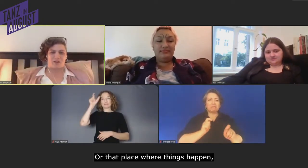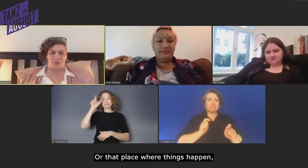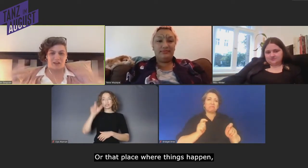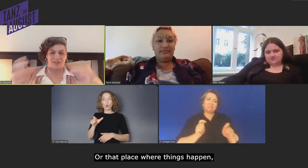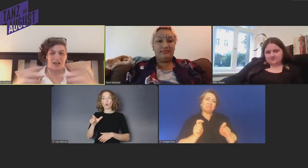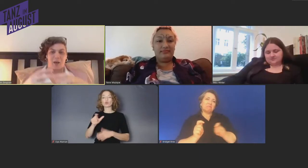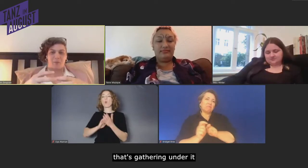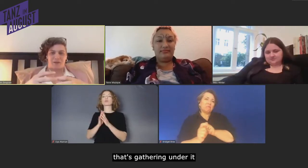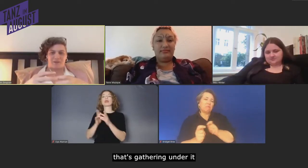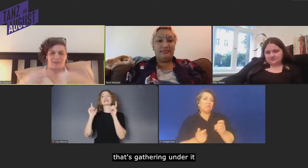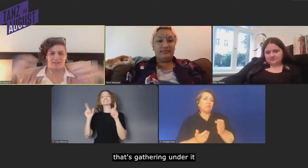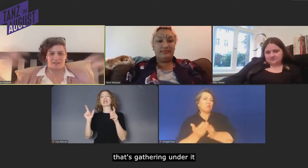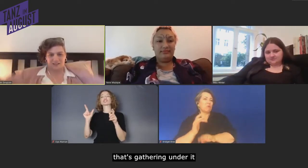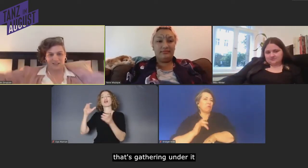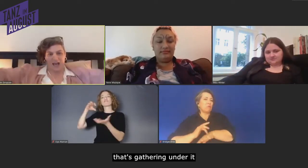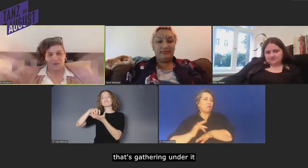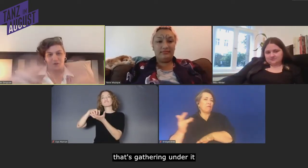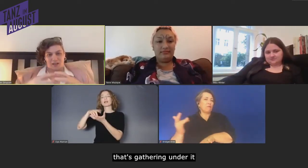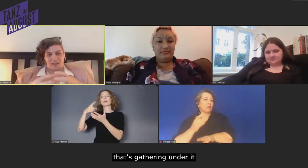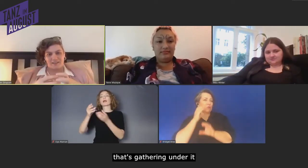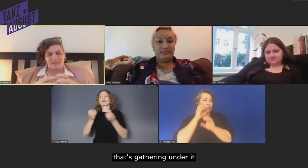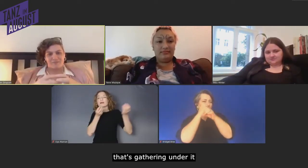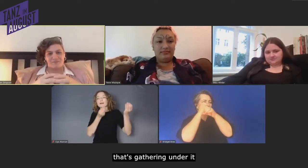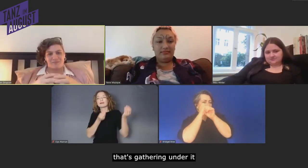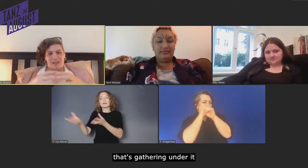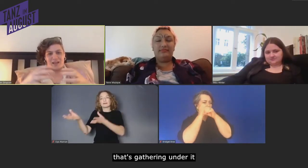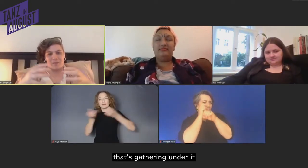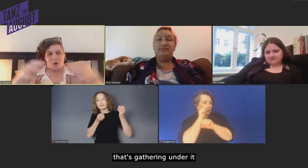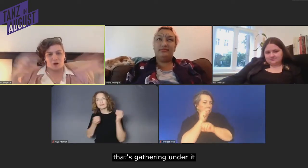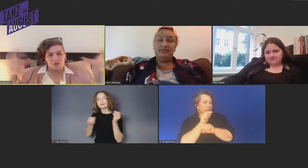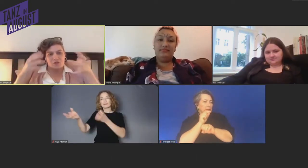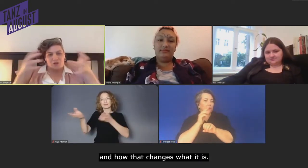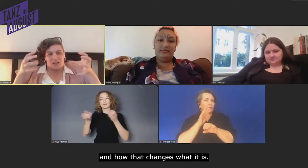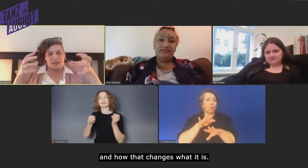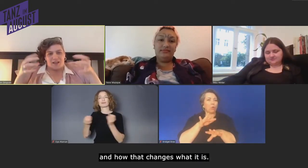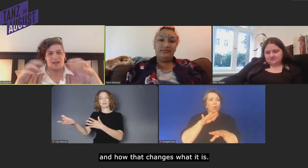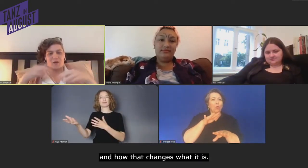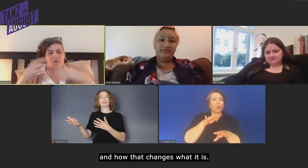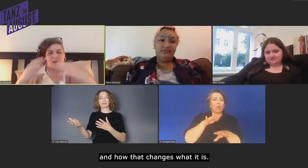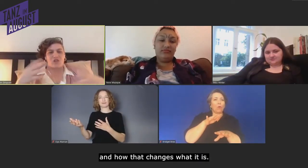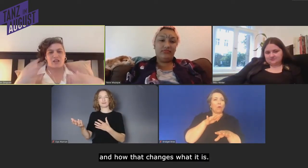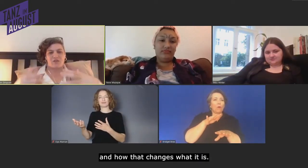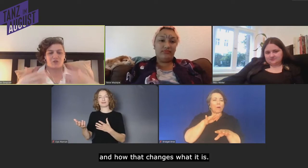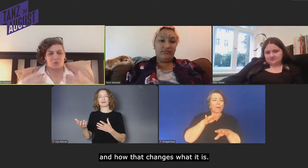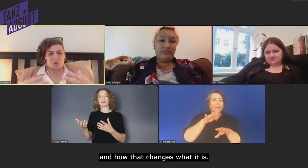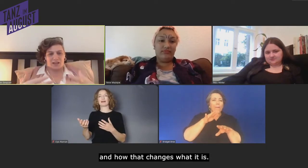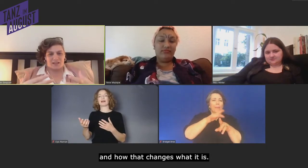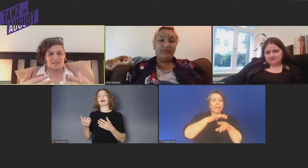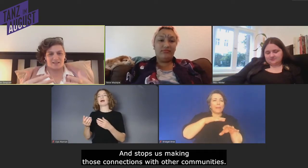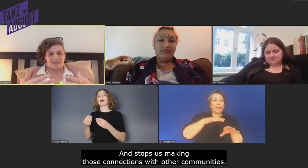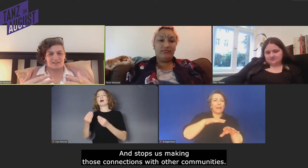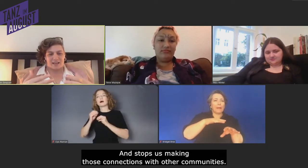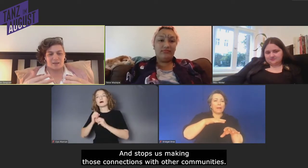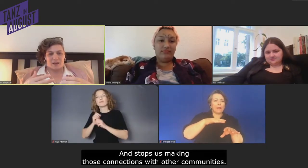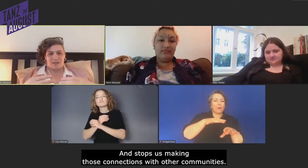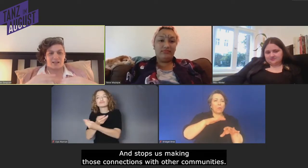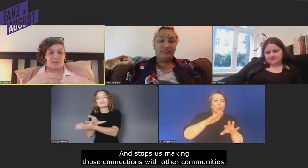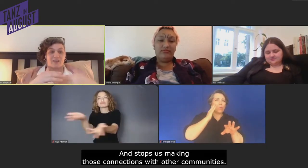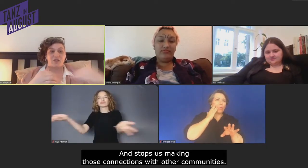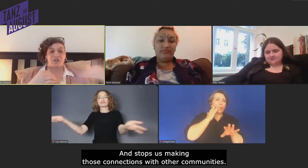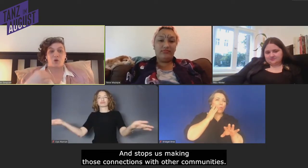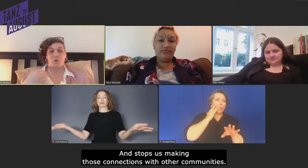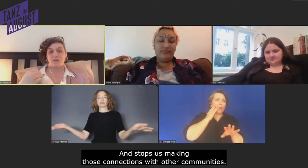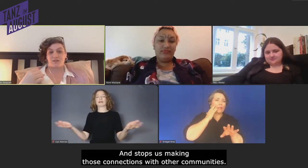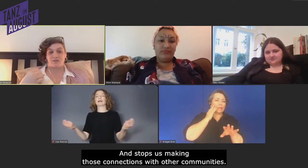where things happen that is gathering under it, and how that changes what it is, and